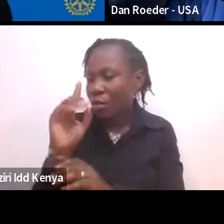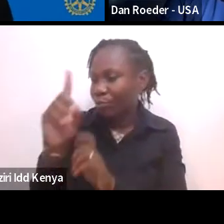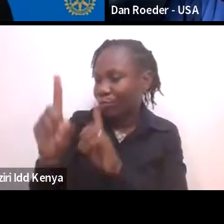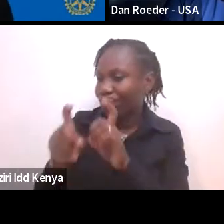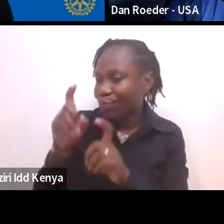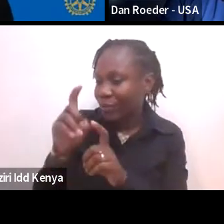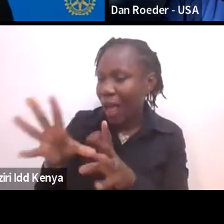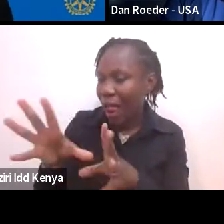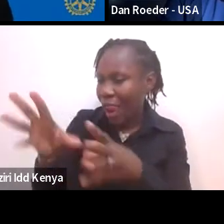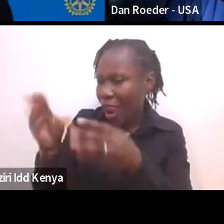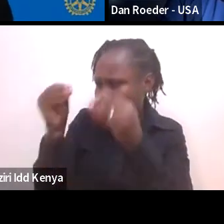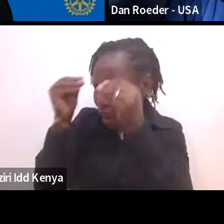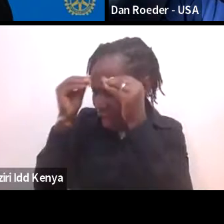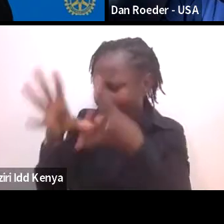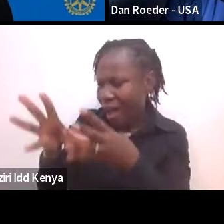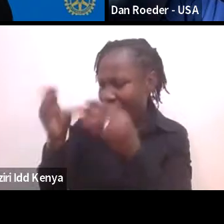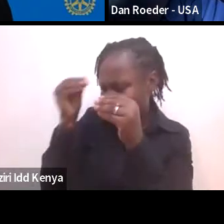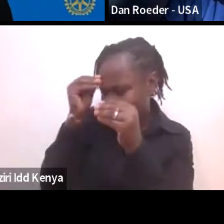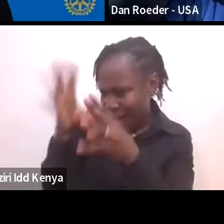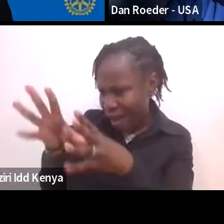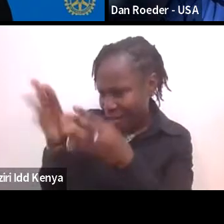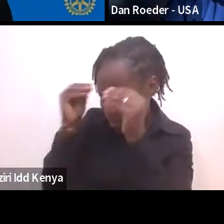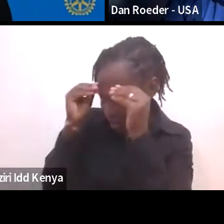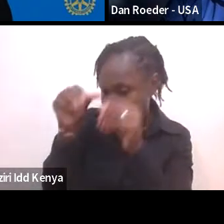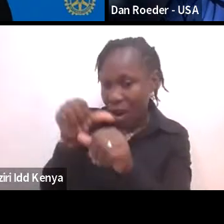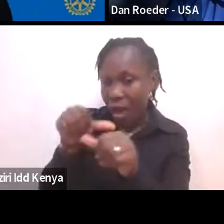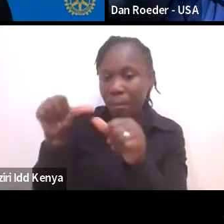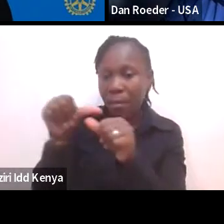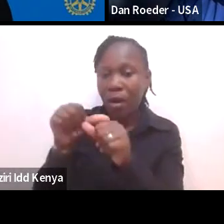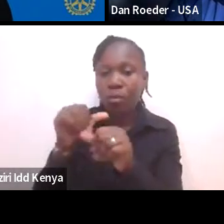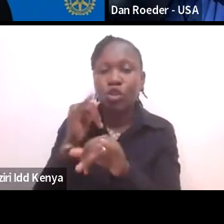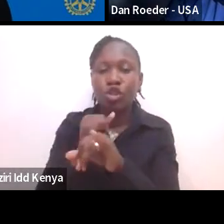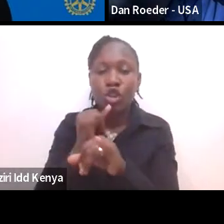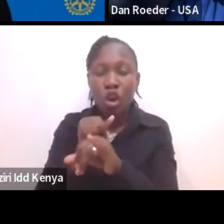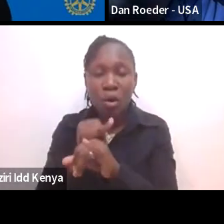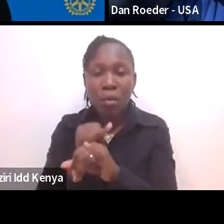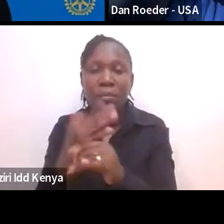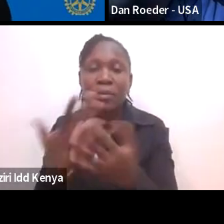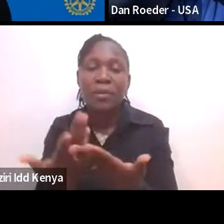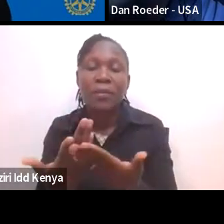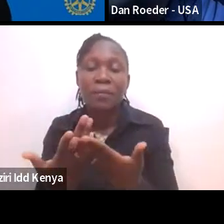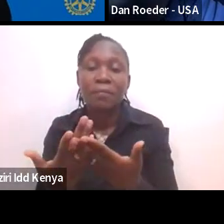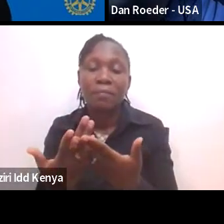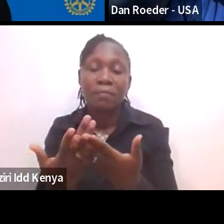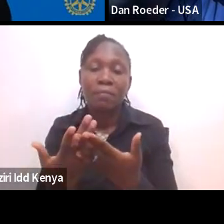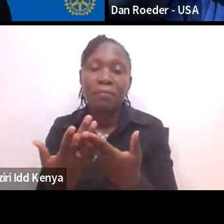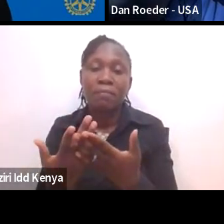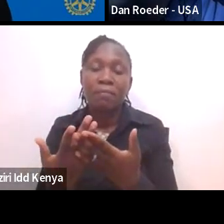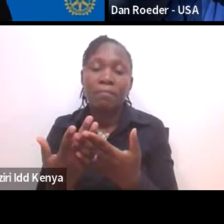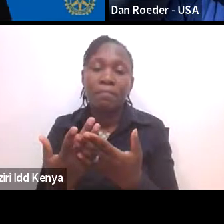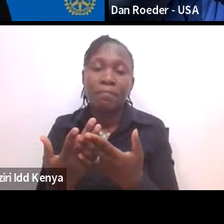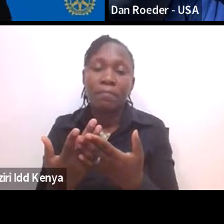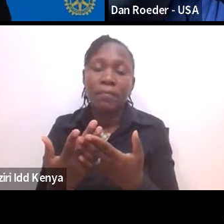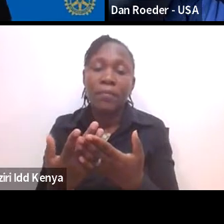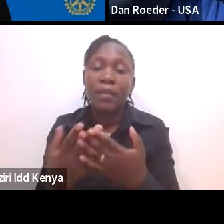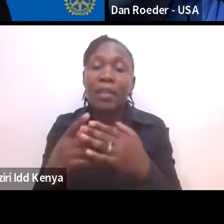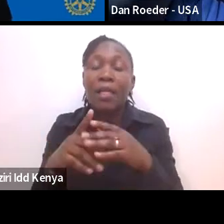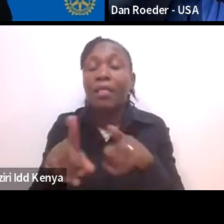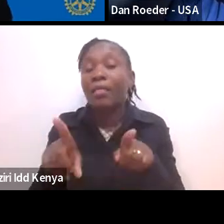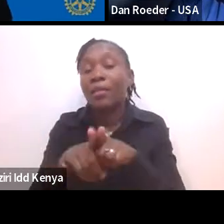about that field. Job shadowing. They can do that as well. We can also,